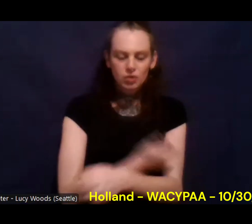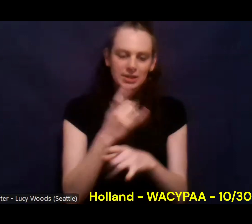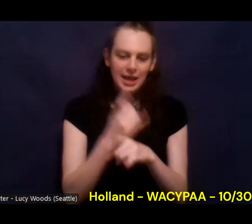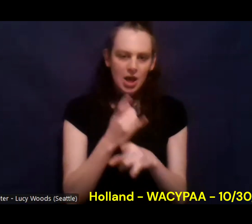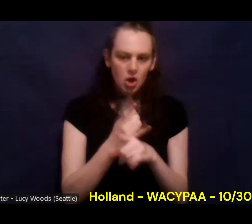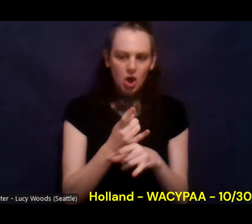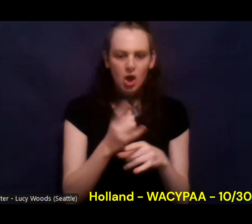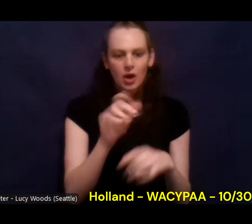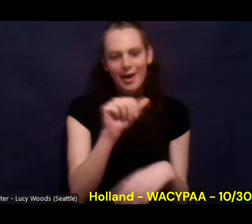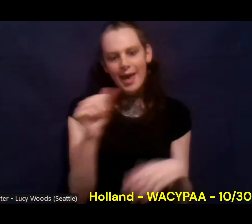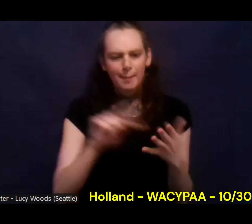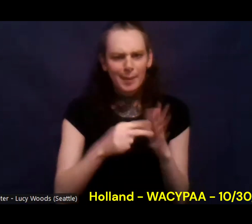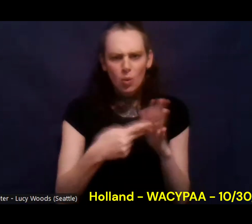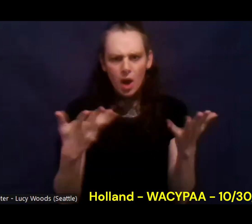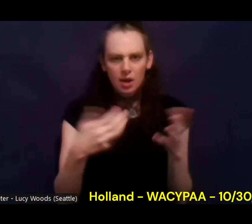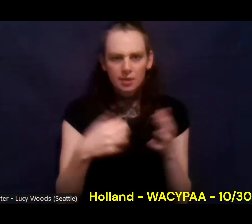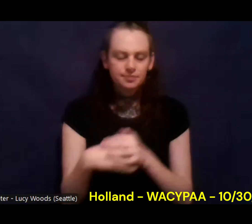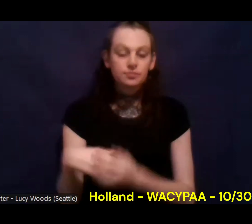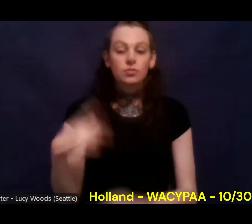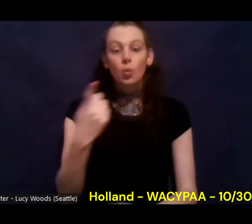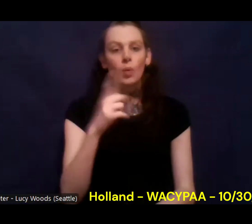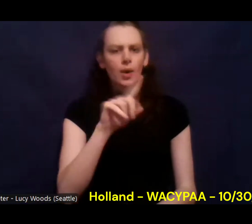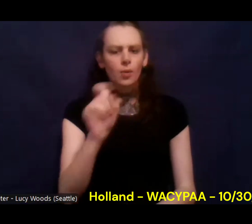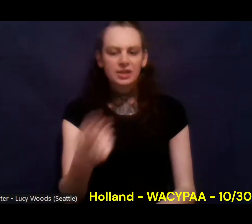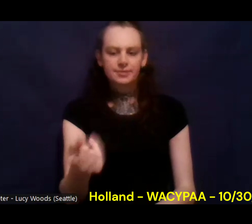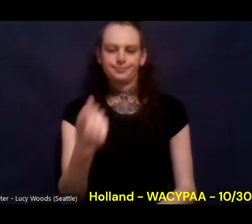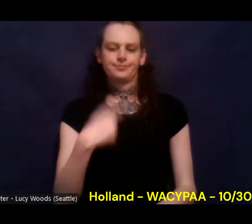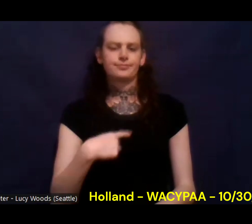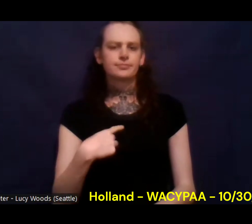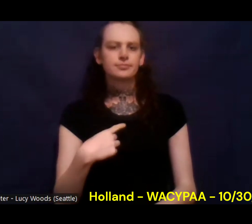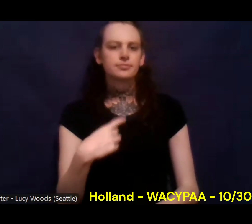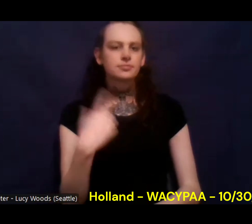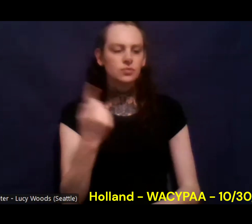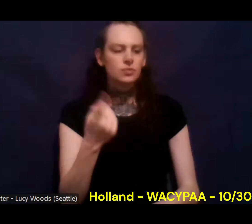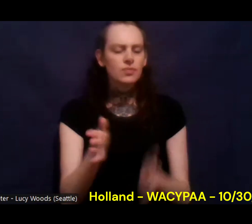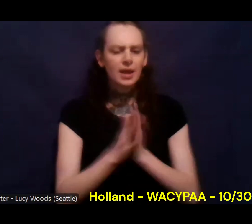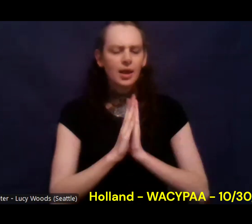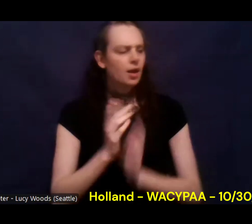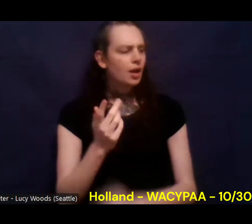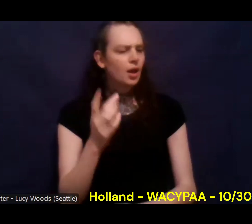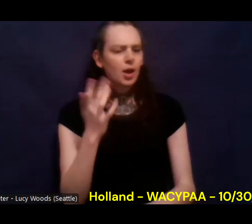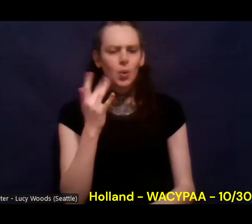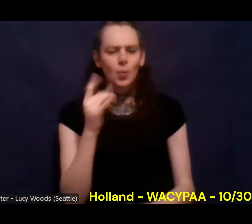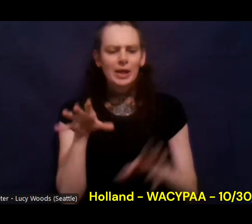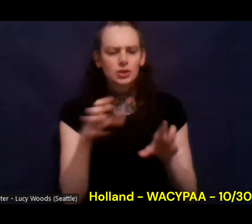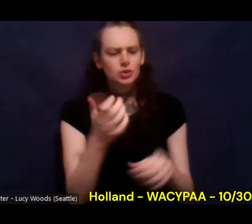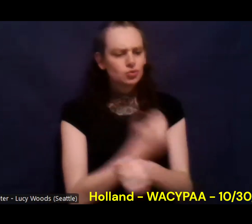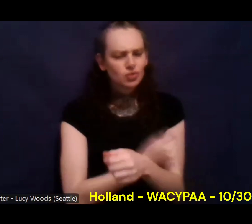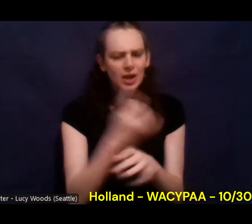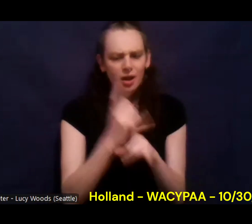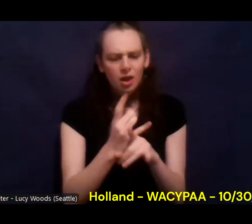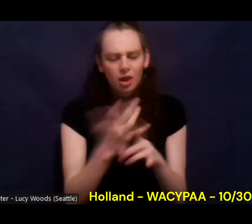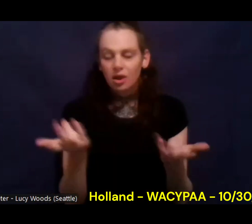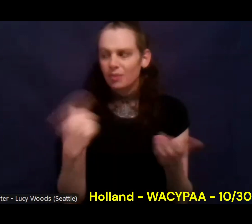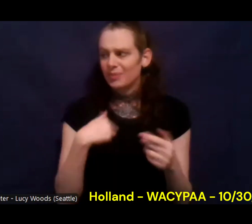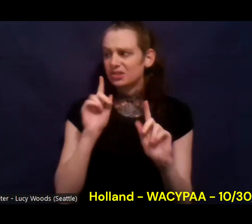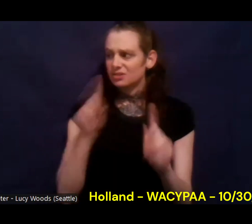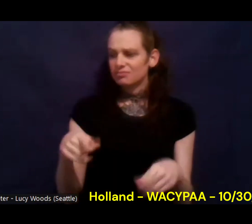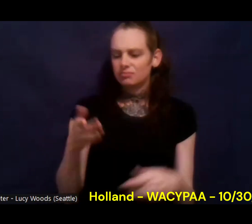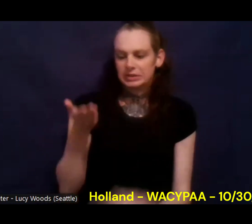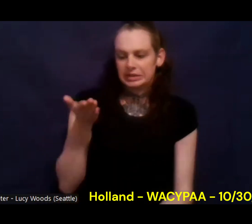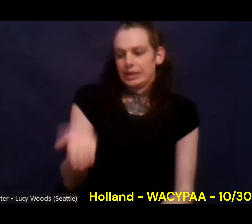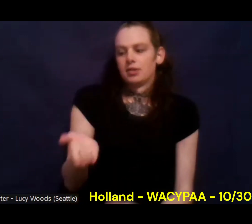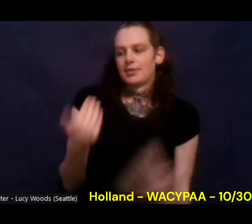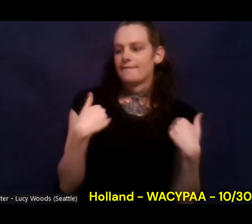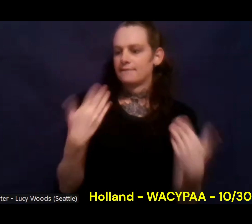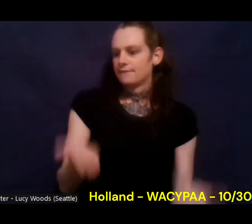one of the questions was like, why did you do like drugs and alcohol? And I was like, because I was there. Initially that's like how I started doing